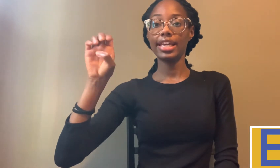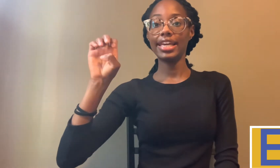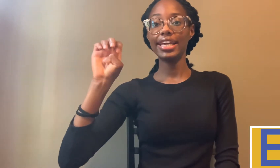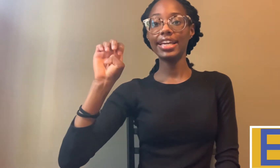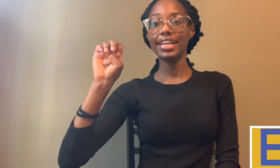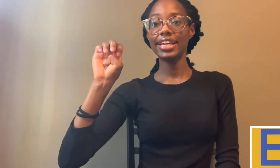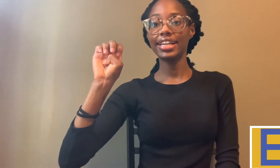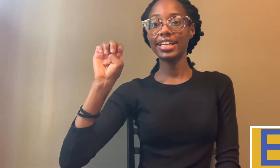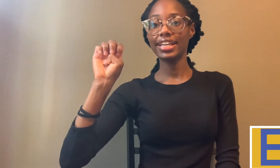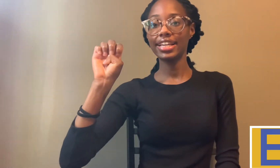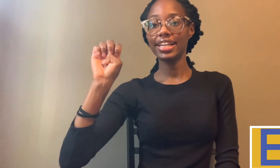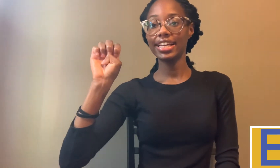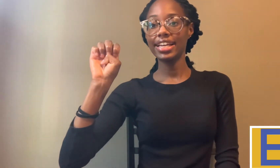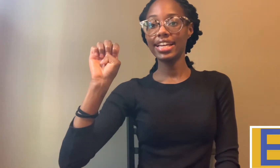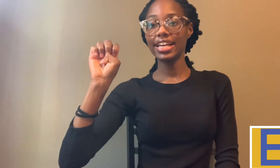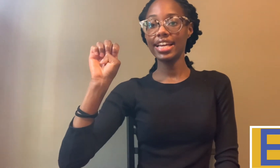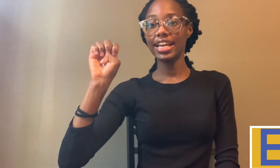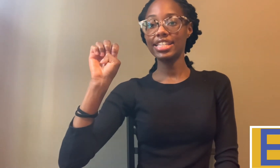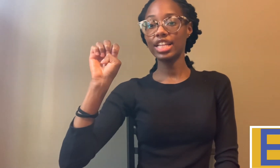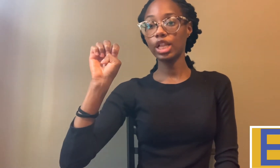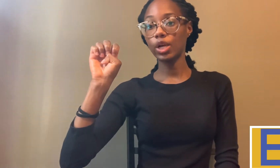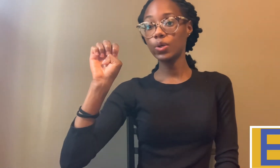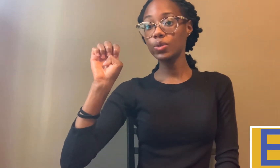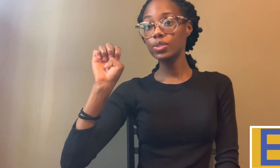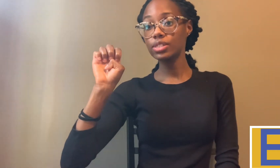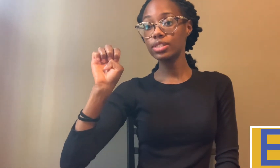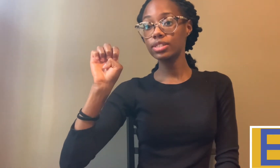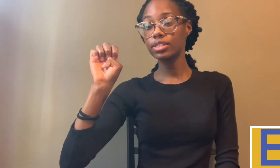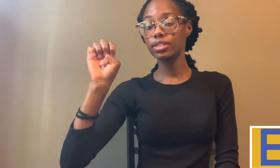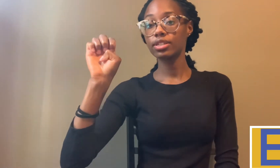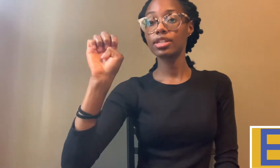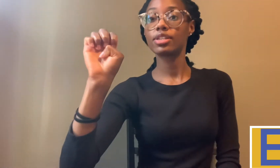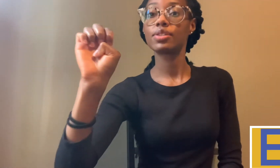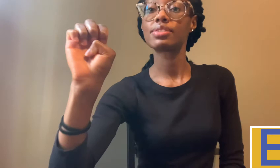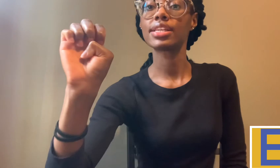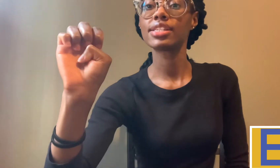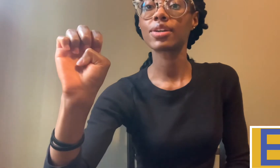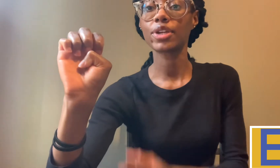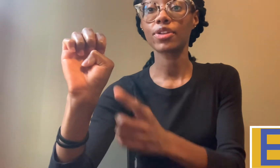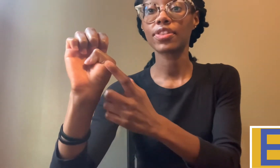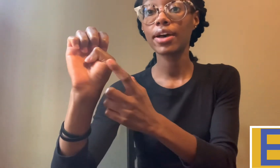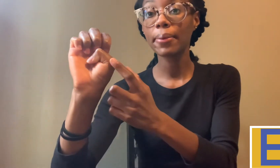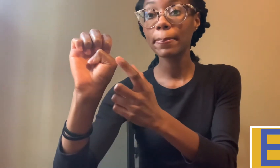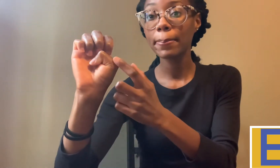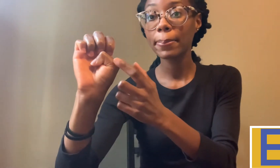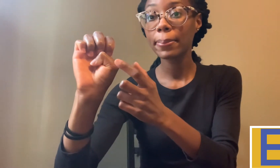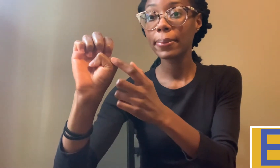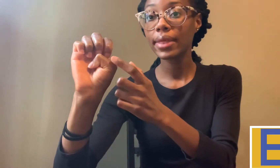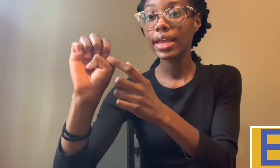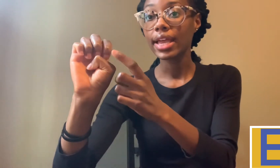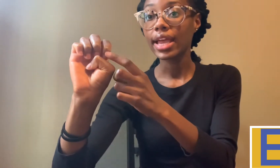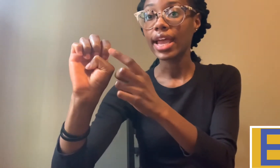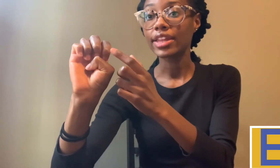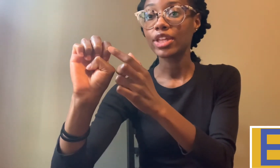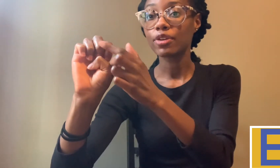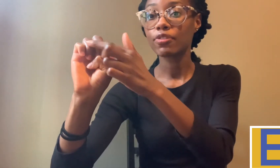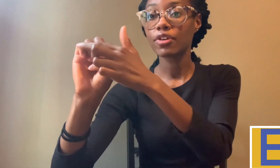E is closed. You see, so your thumb and then your 4